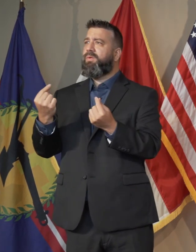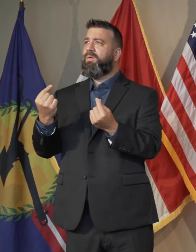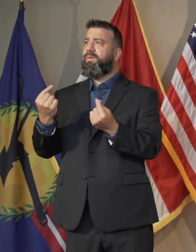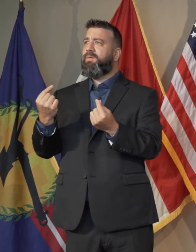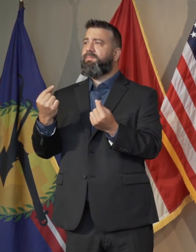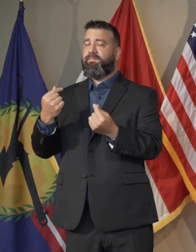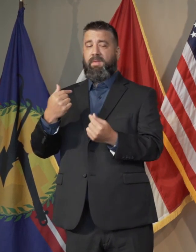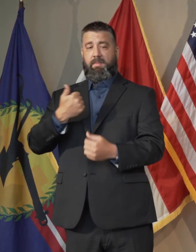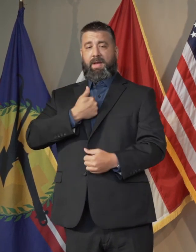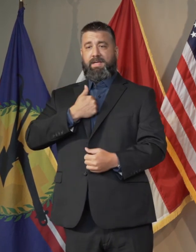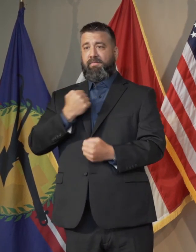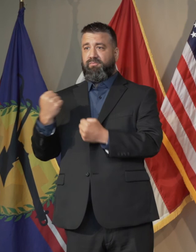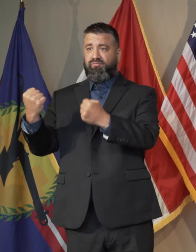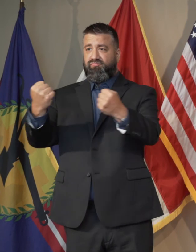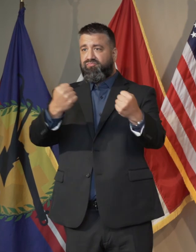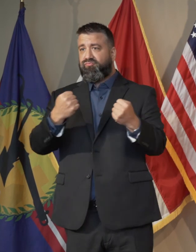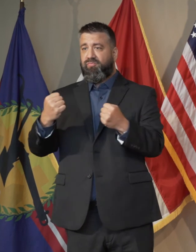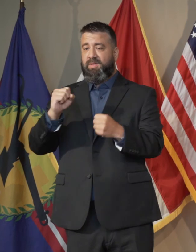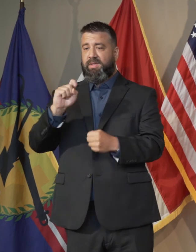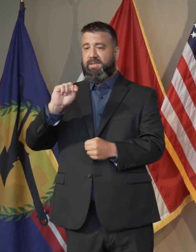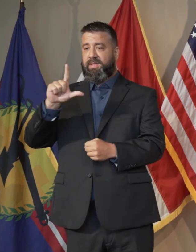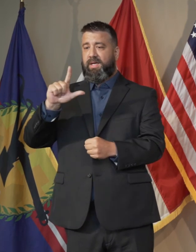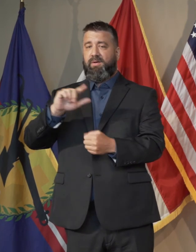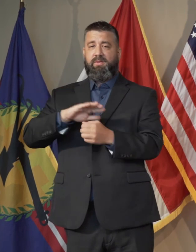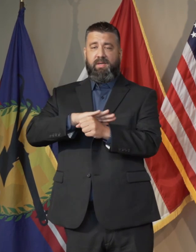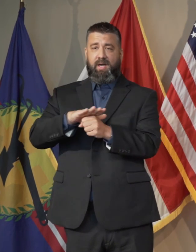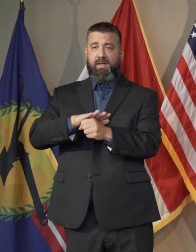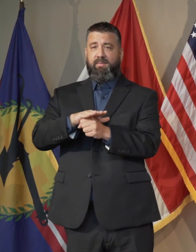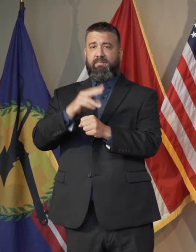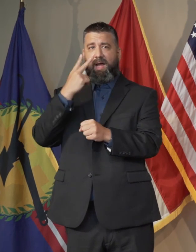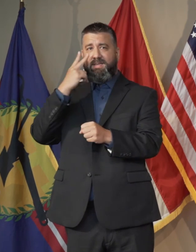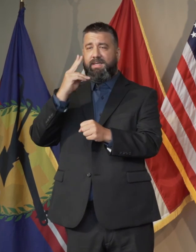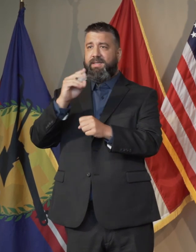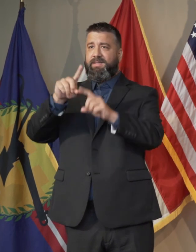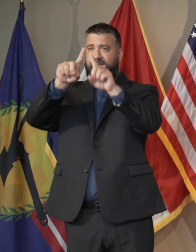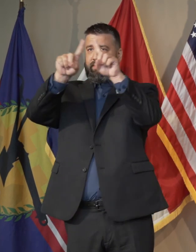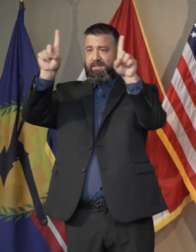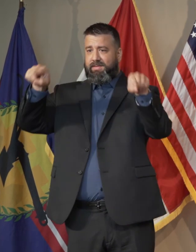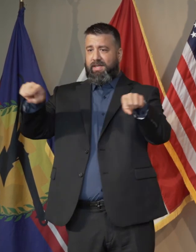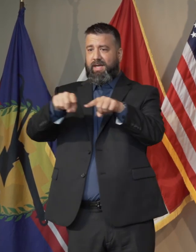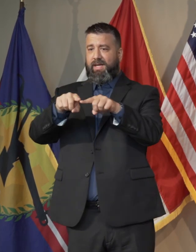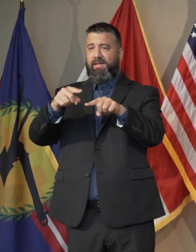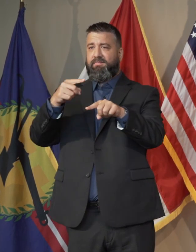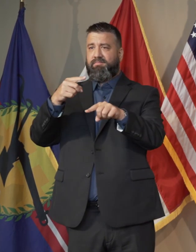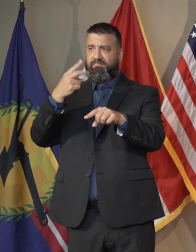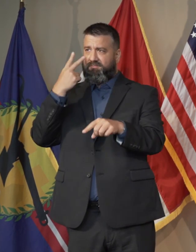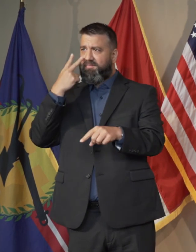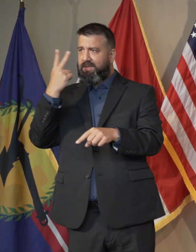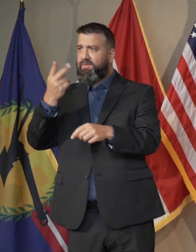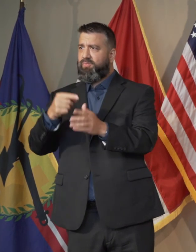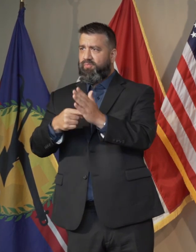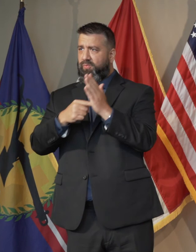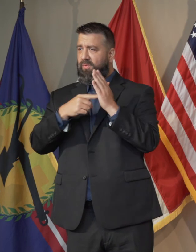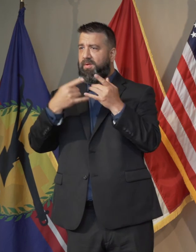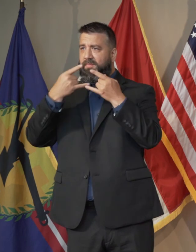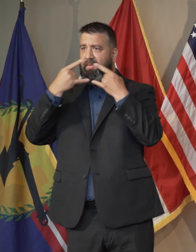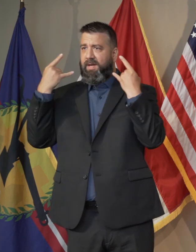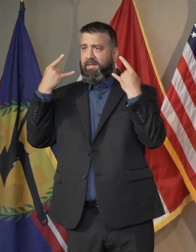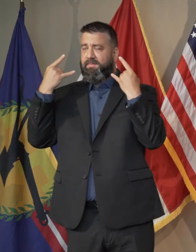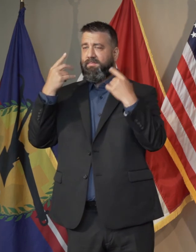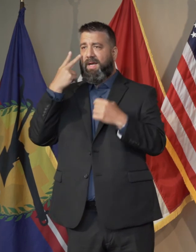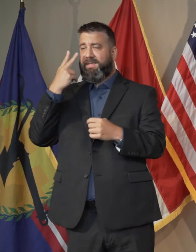up on every door of every business telling people to wear a mask. I go in and see people wearing masks